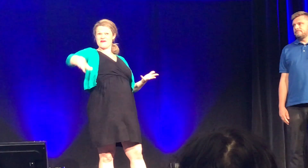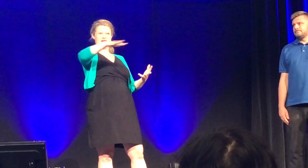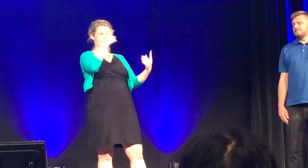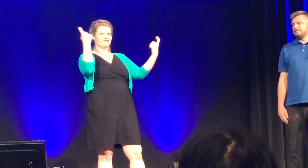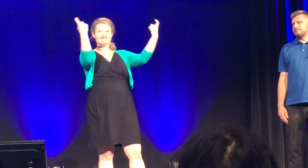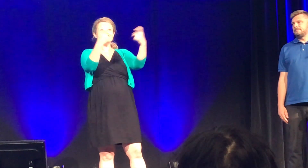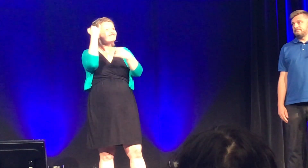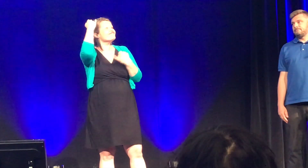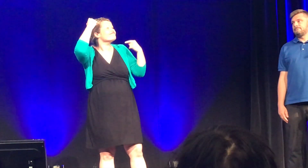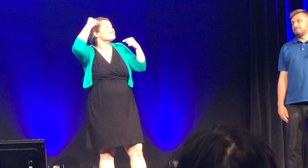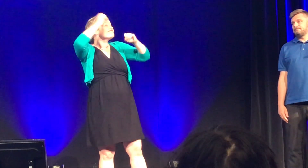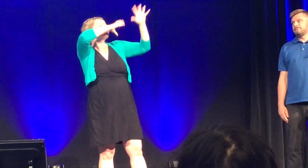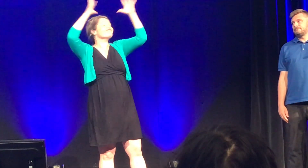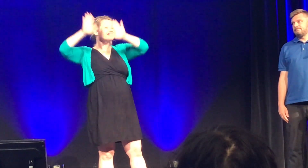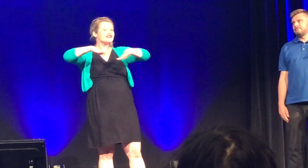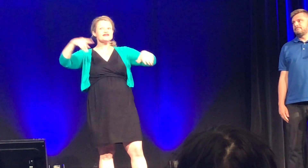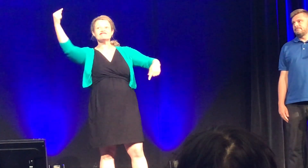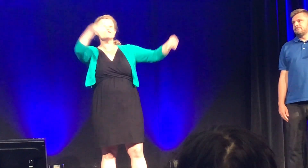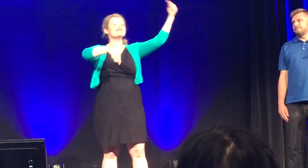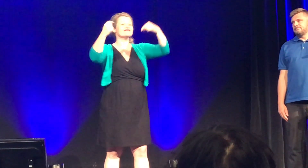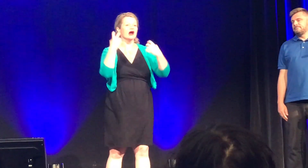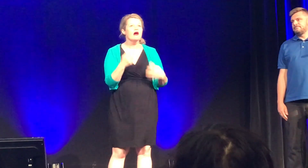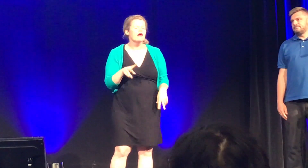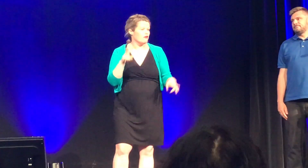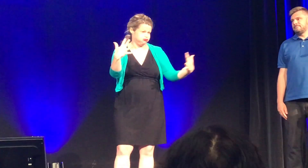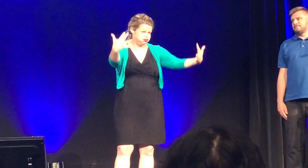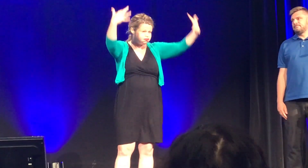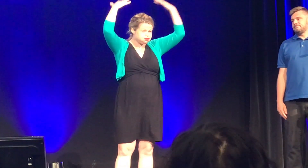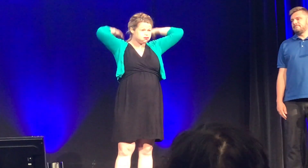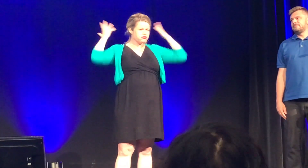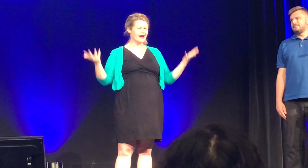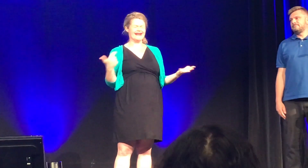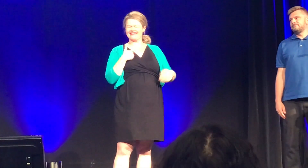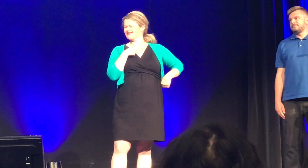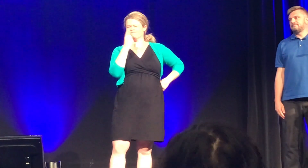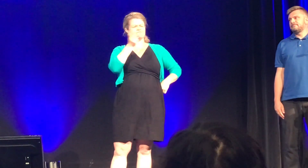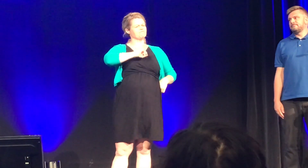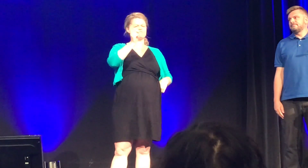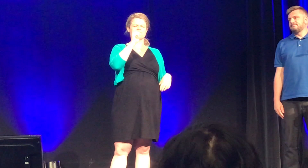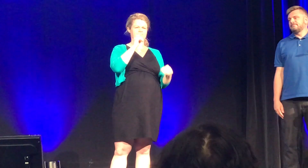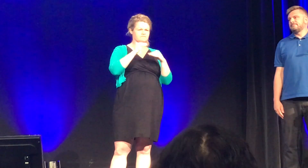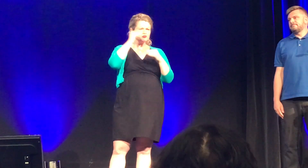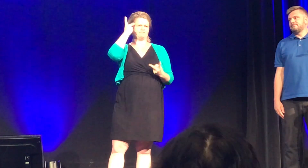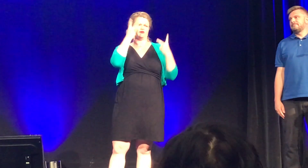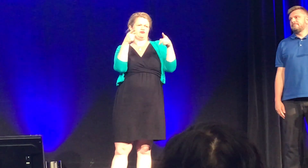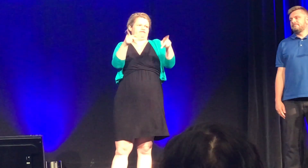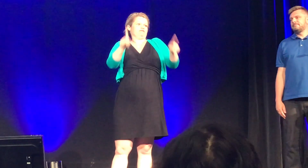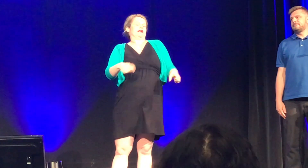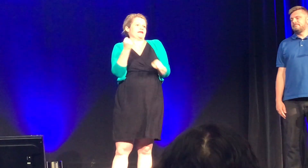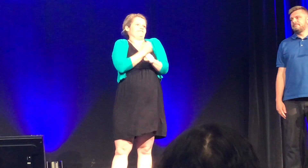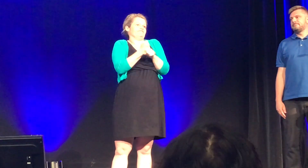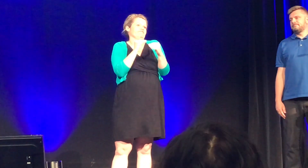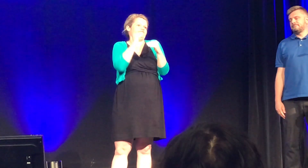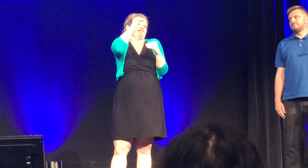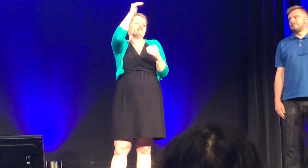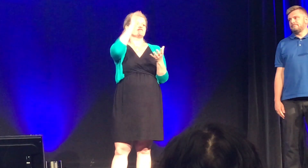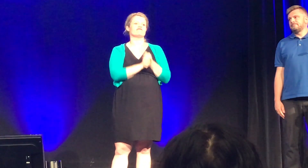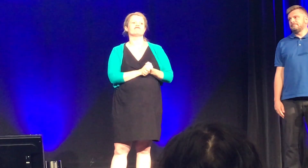languages. So not only do they have access to learning, they can have access to learning visually, in a visual medium.